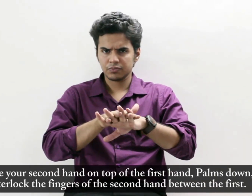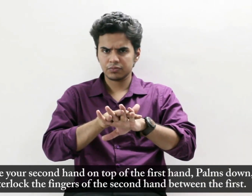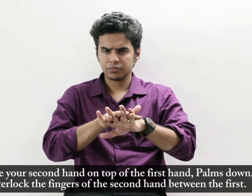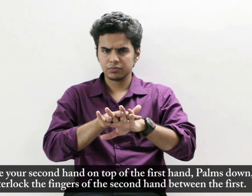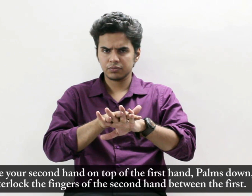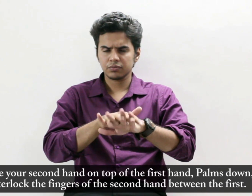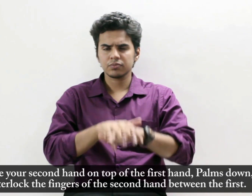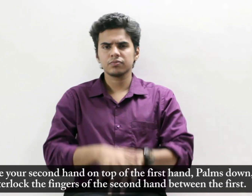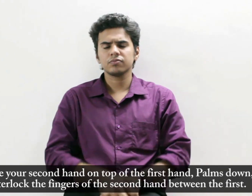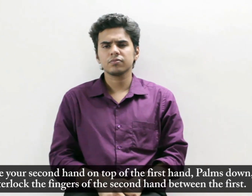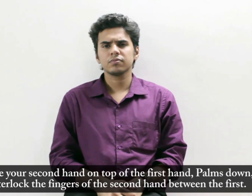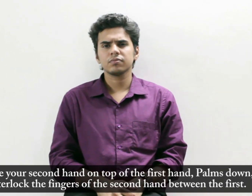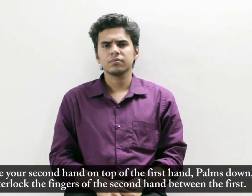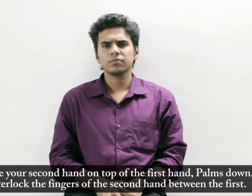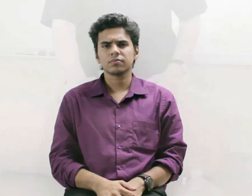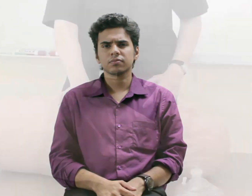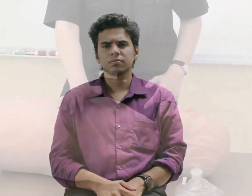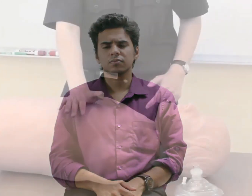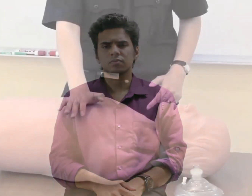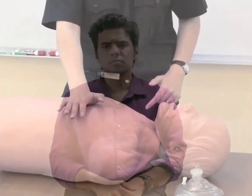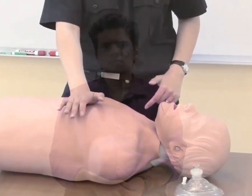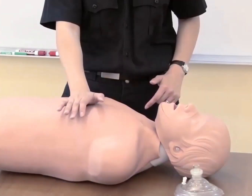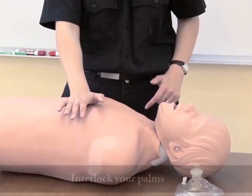of the second hand between the first.